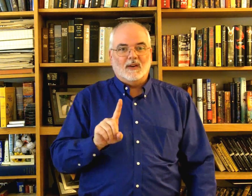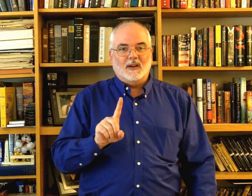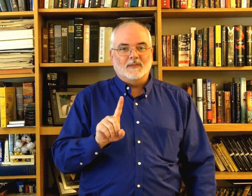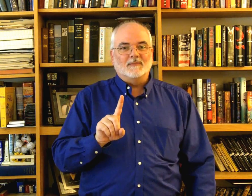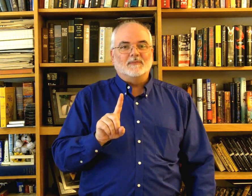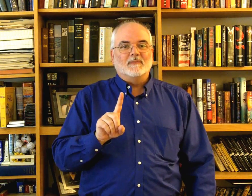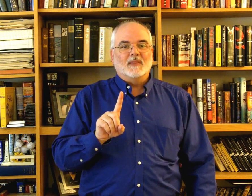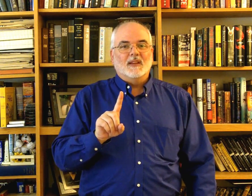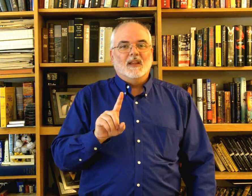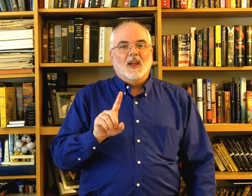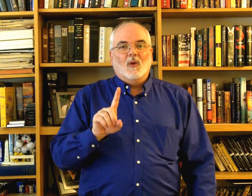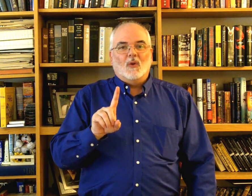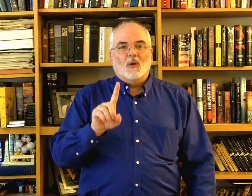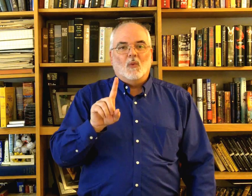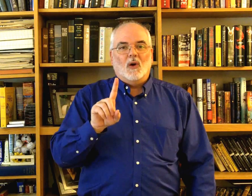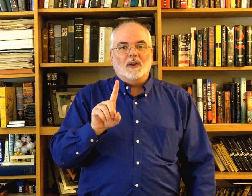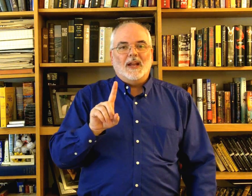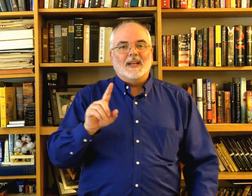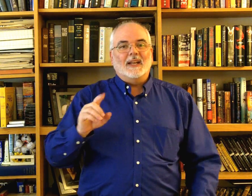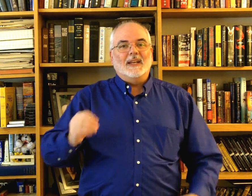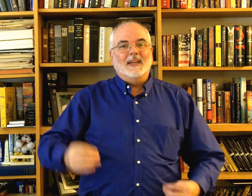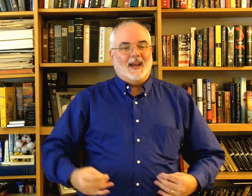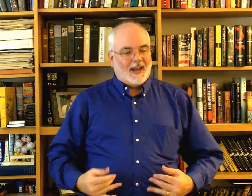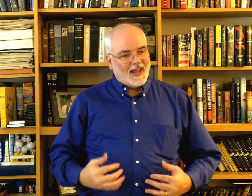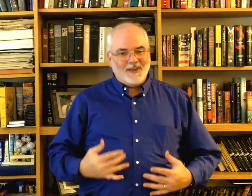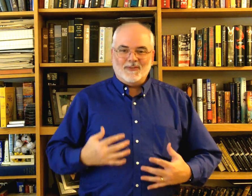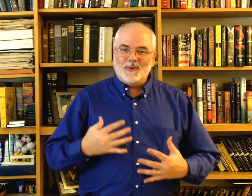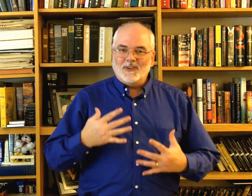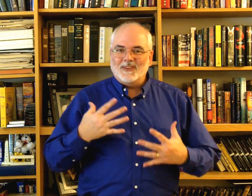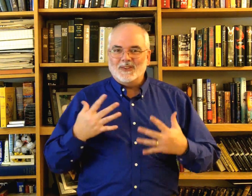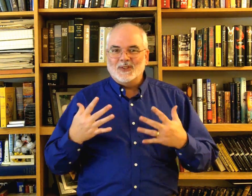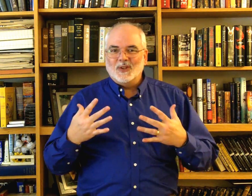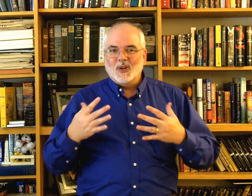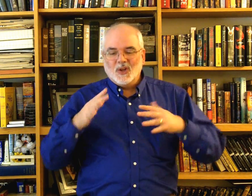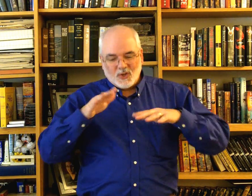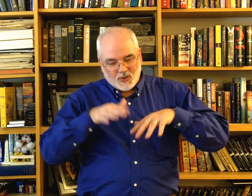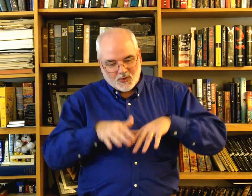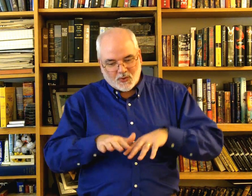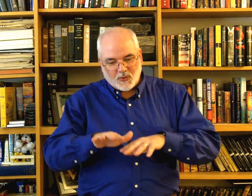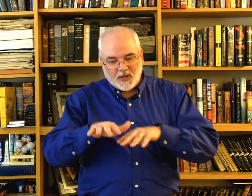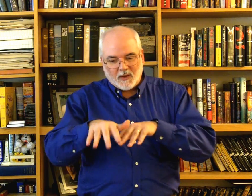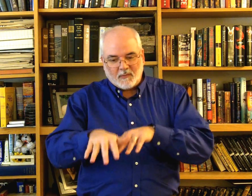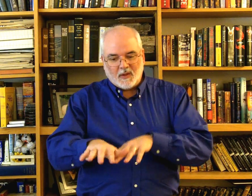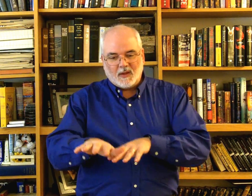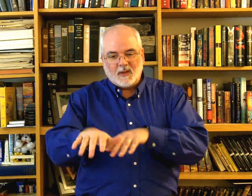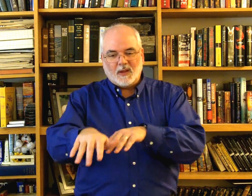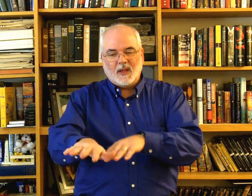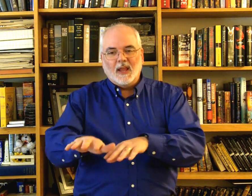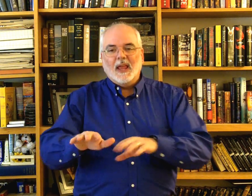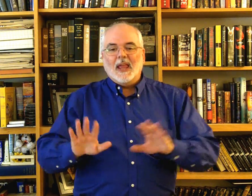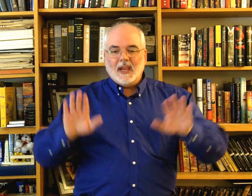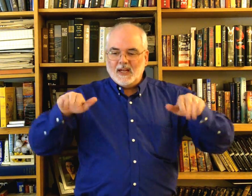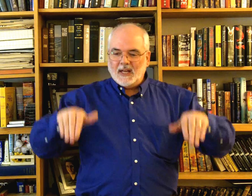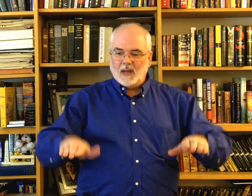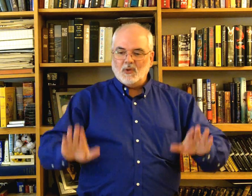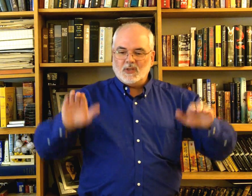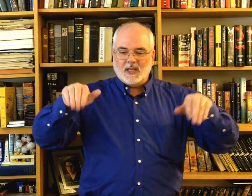right. One delightful stream. Anytime you see